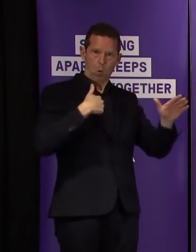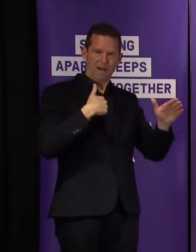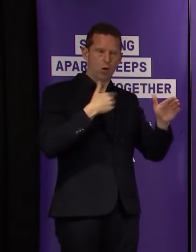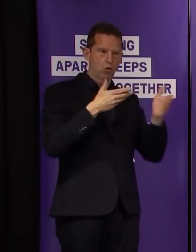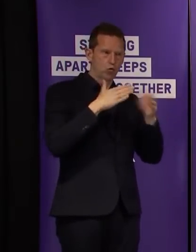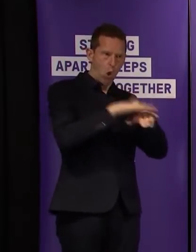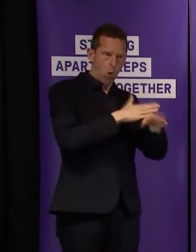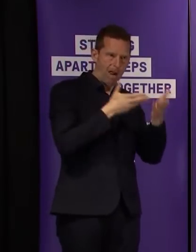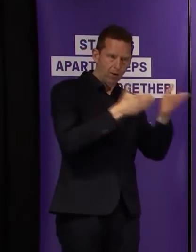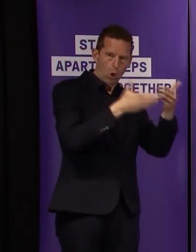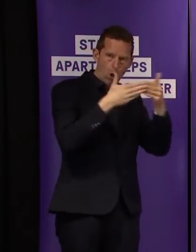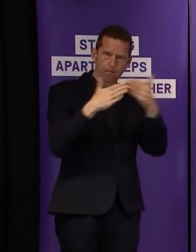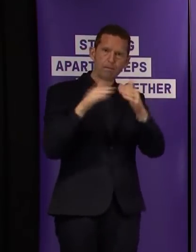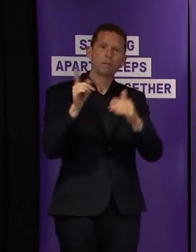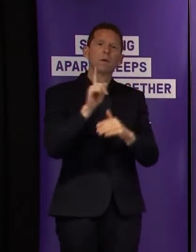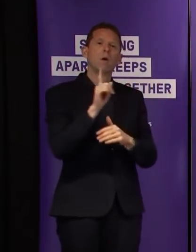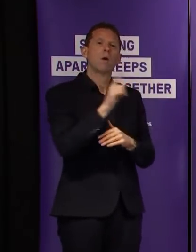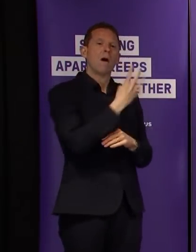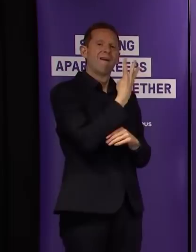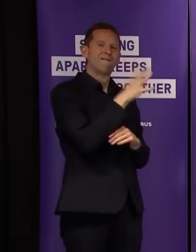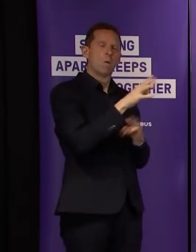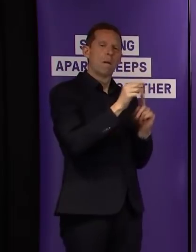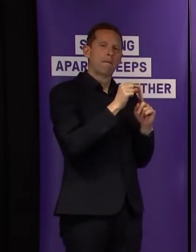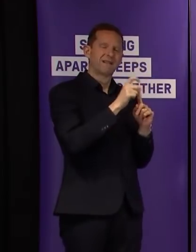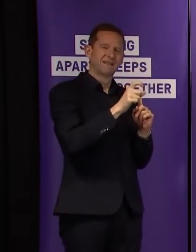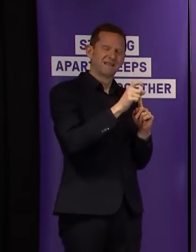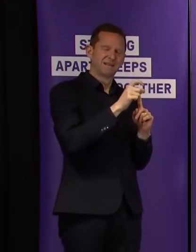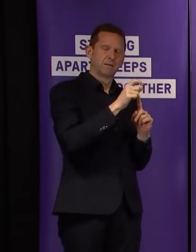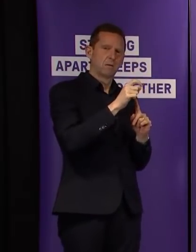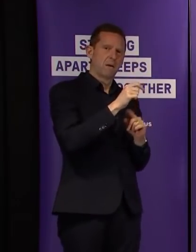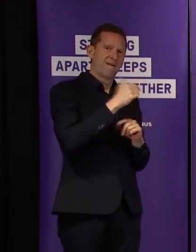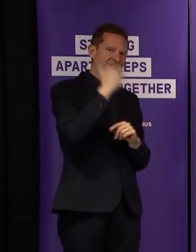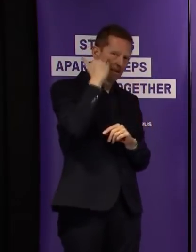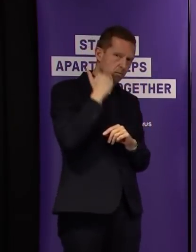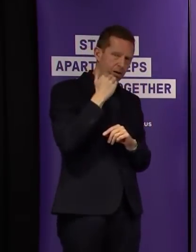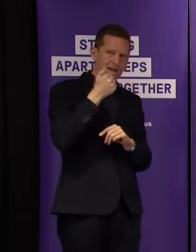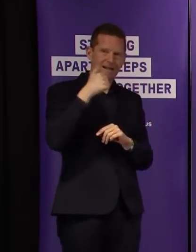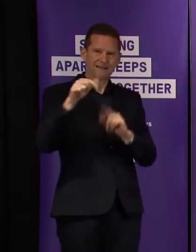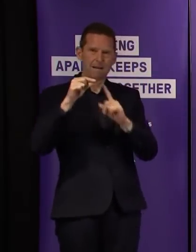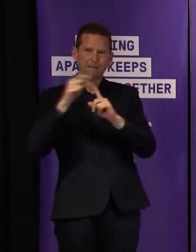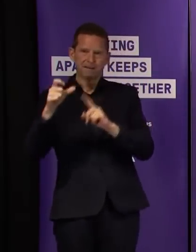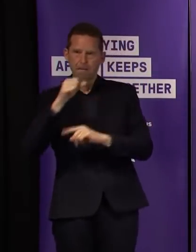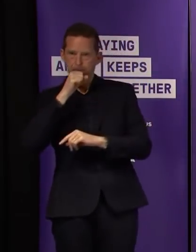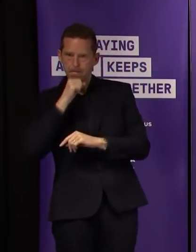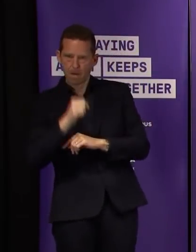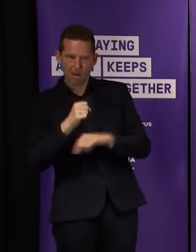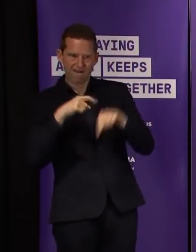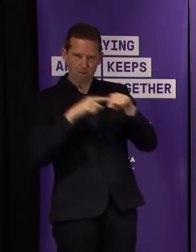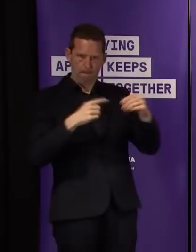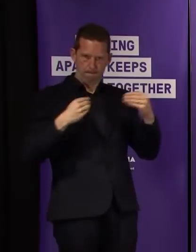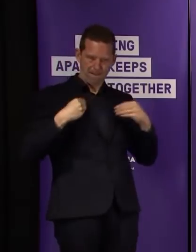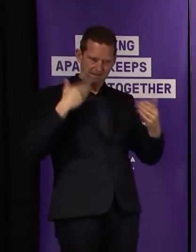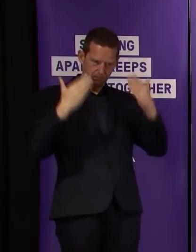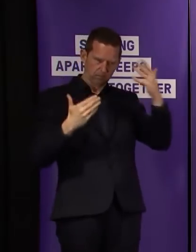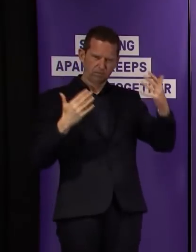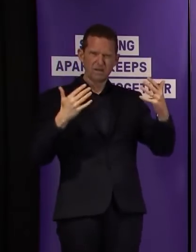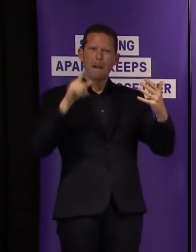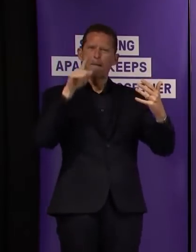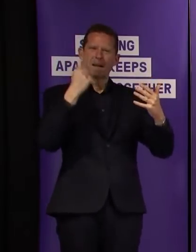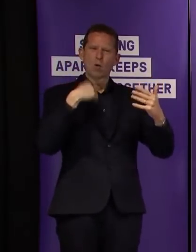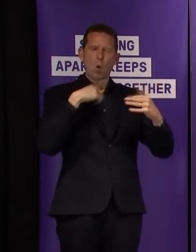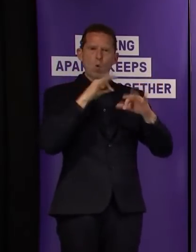it's 40% female, 60% male. That has not been the number one guiding principle, but it's a little more balanced than it might